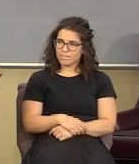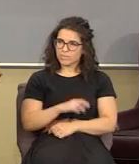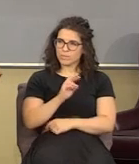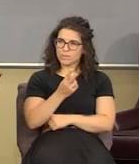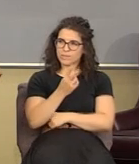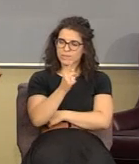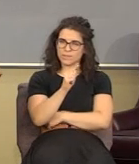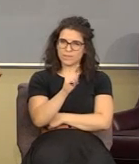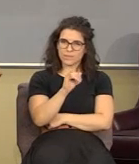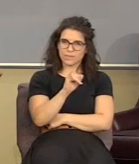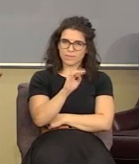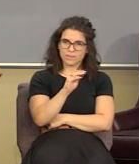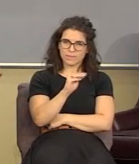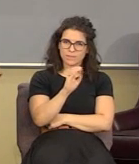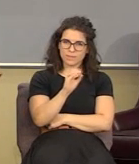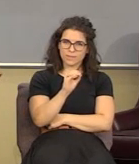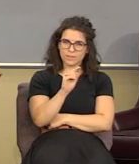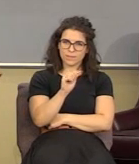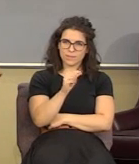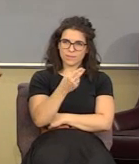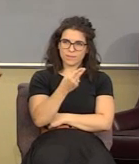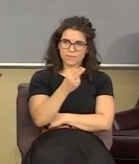Second Timothy chapter 2.